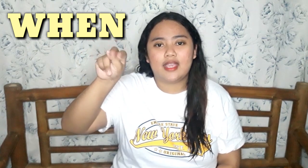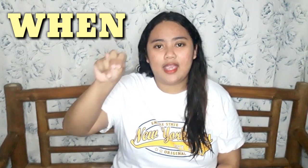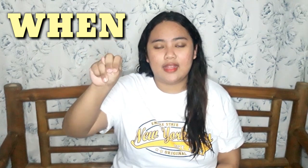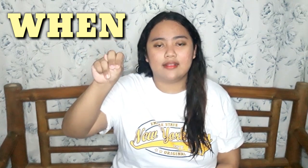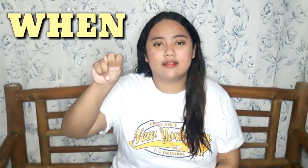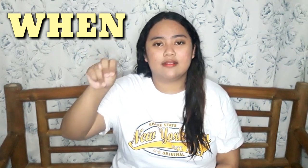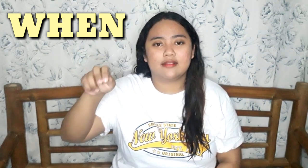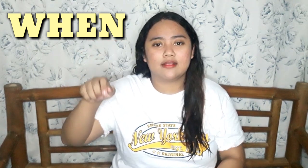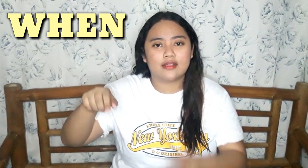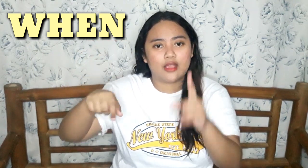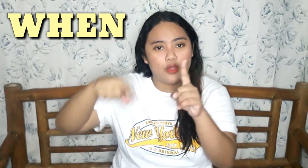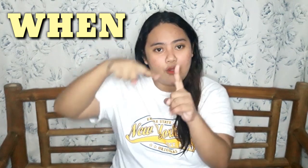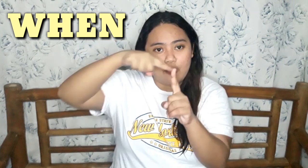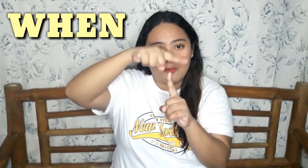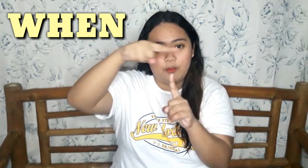W-H-E-N. When.